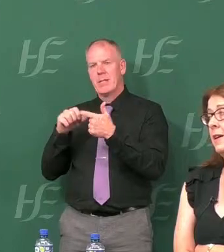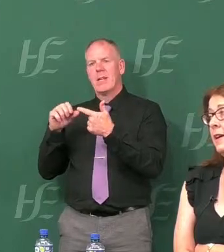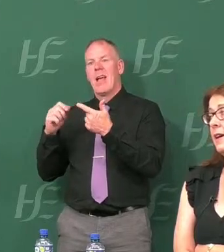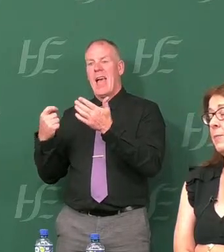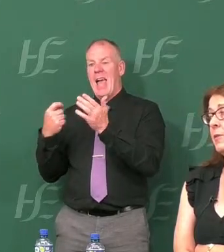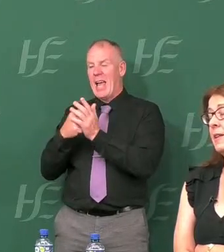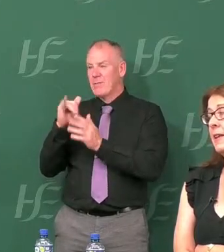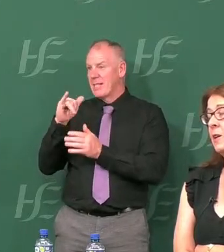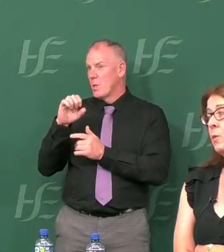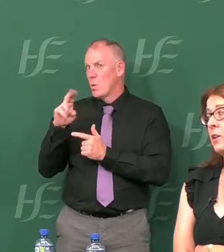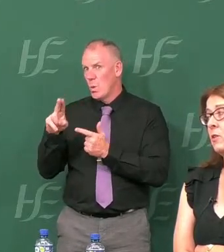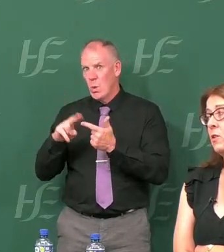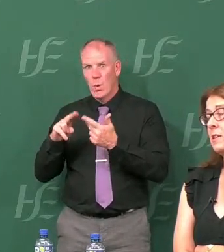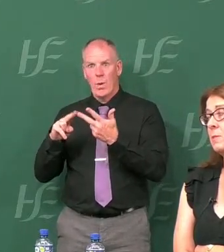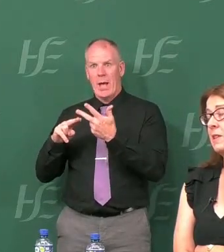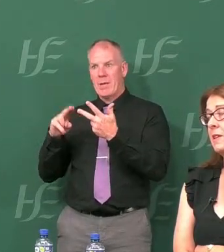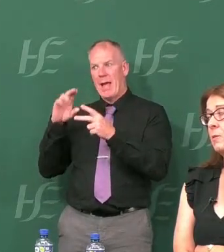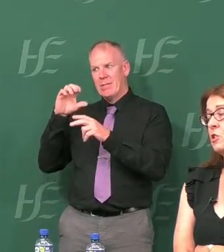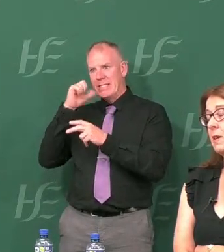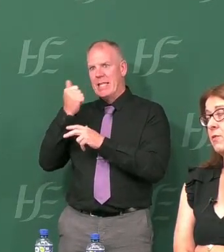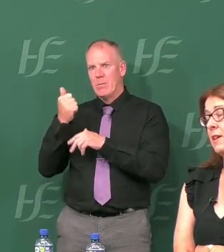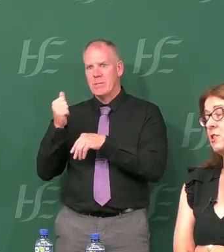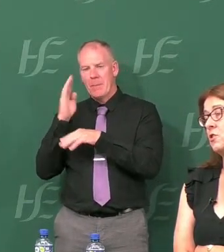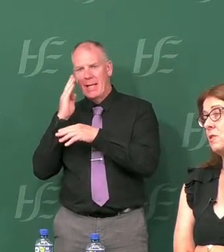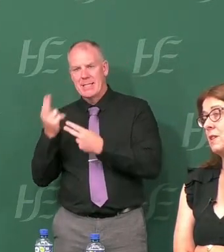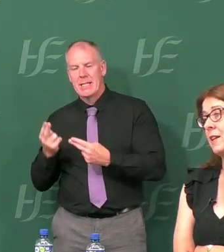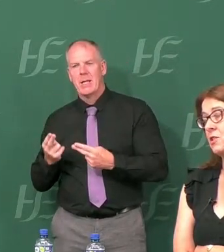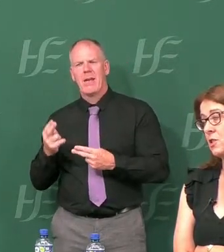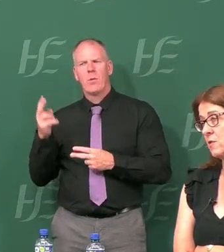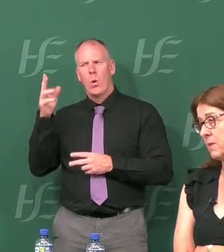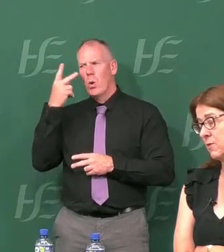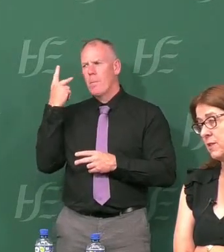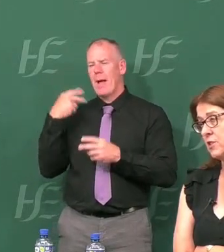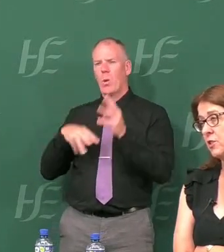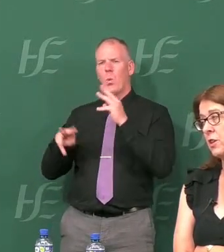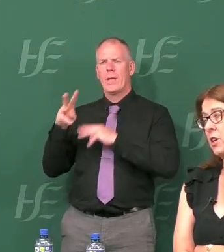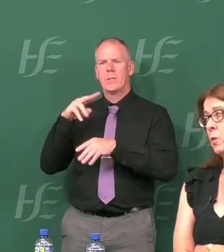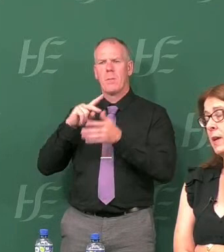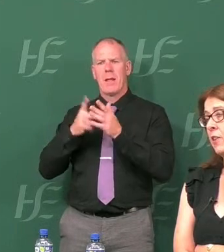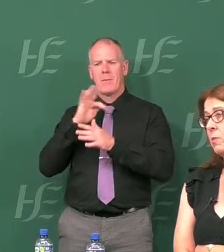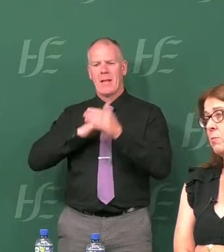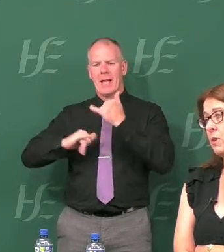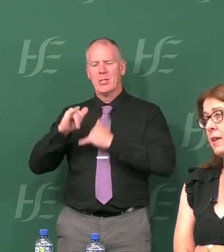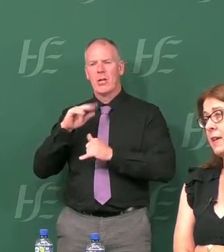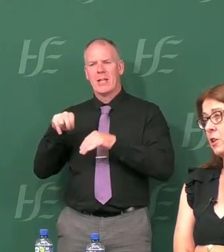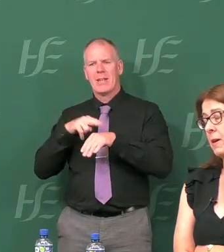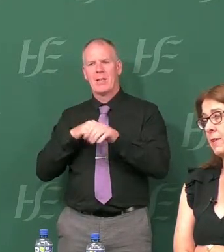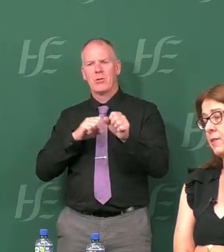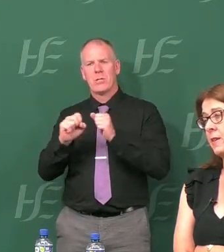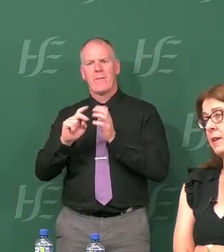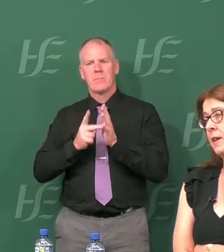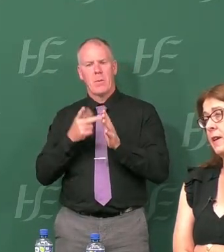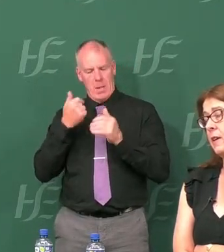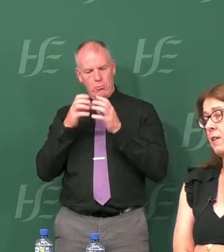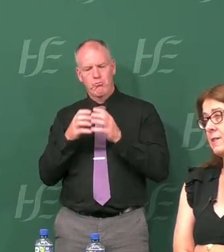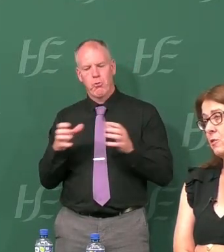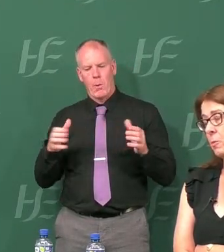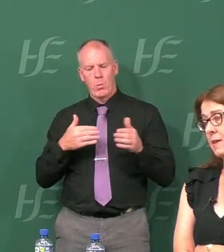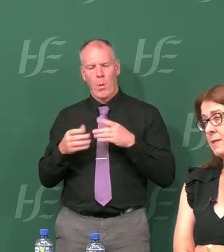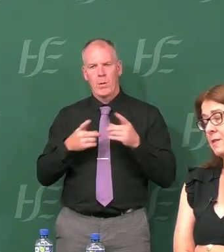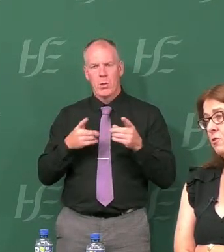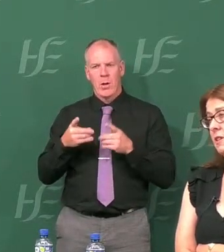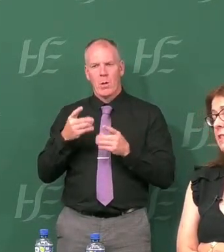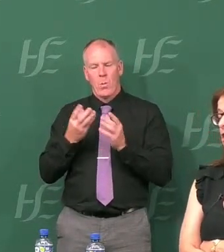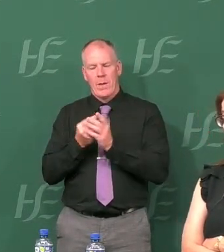capacity. So I think when you look at, the winter plan for last year, the national service plan for this year, we have been bringing in capacity. Our